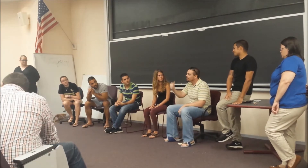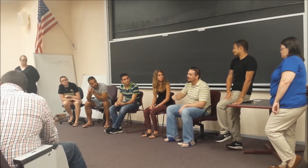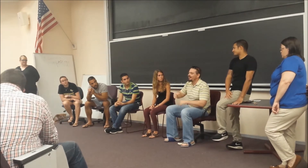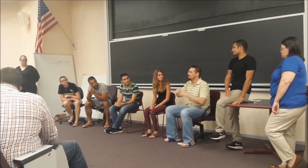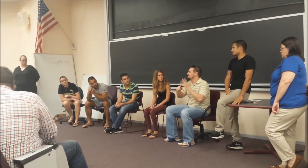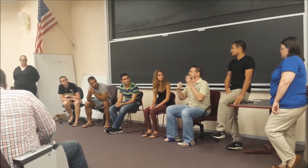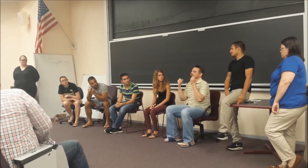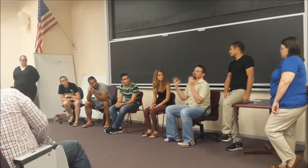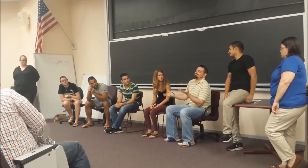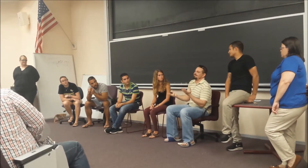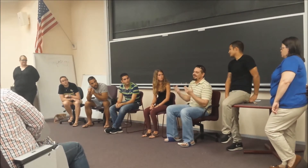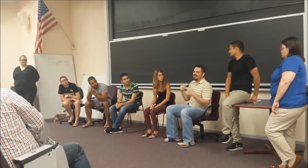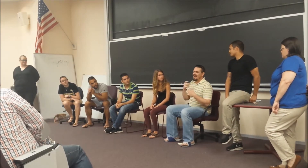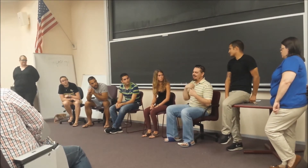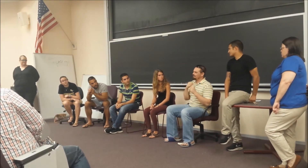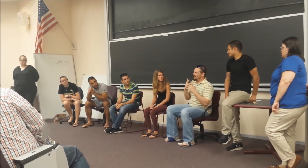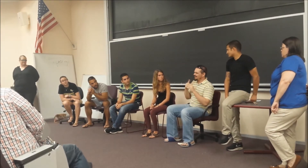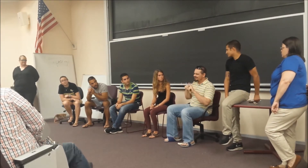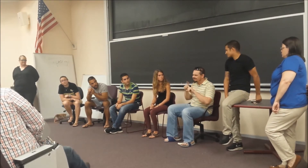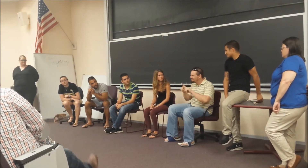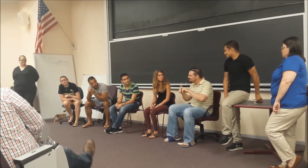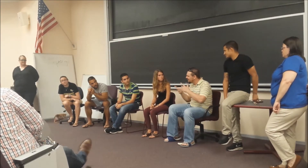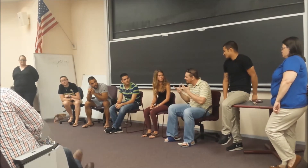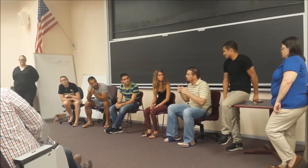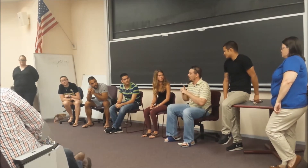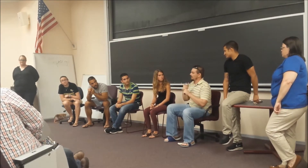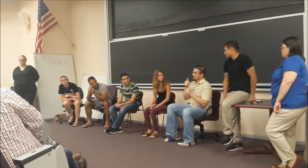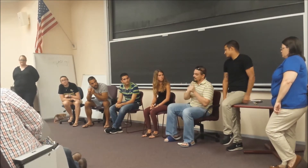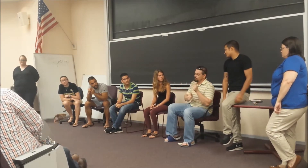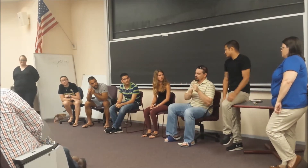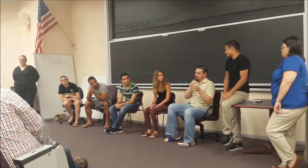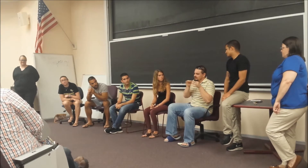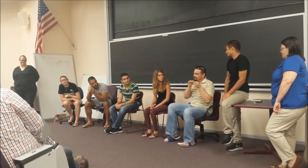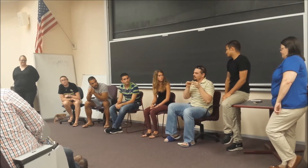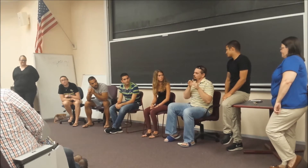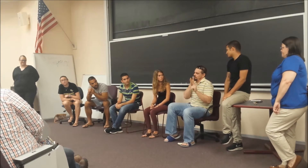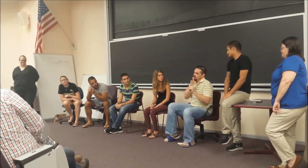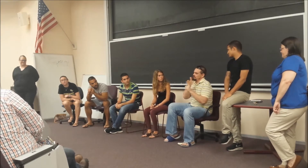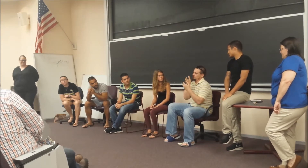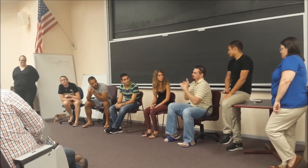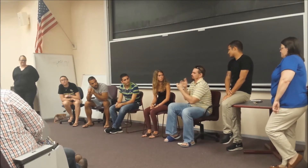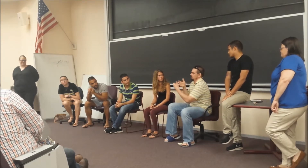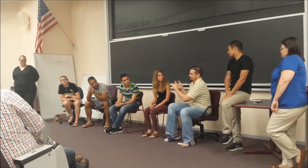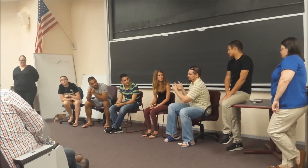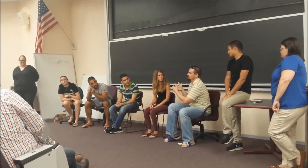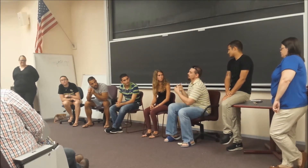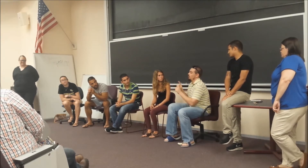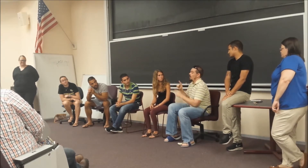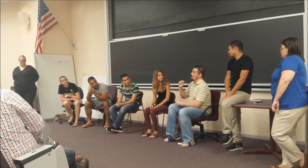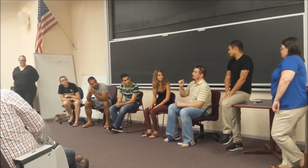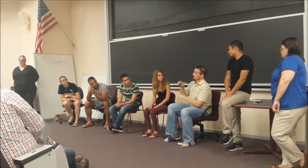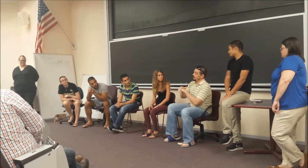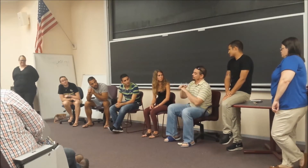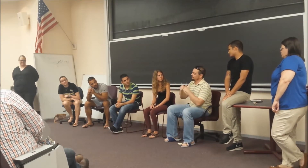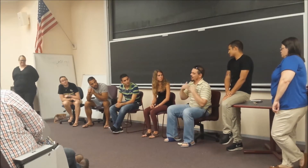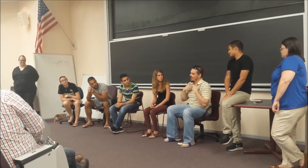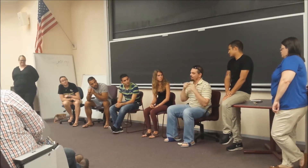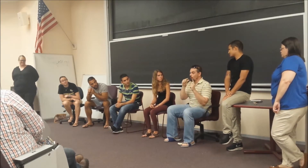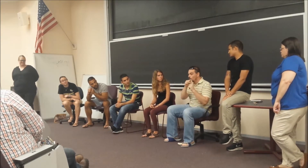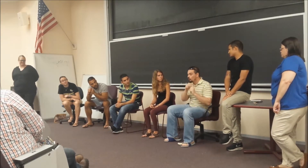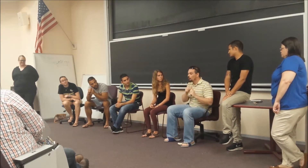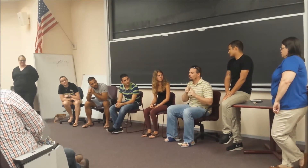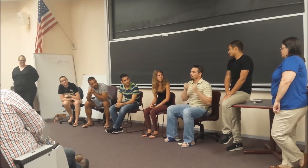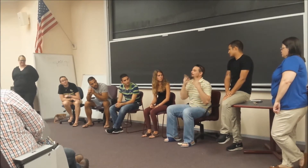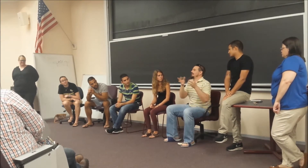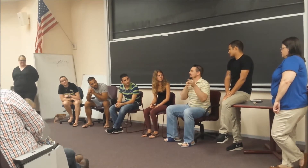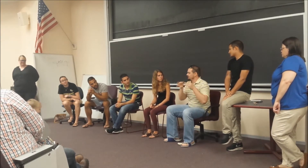thin. There's many different ways to say it, conceptually, but you have to match the